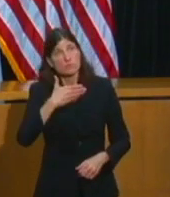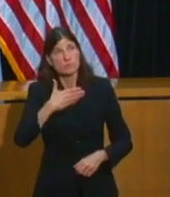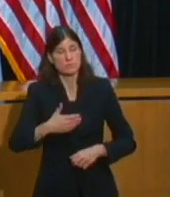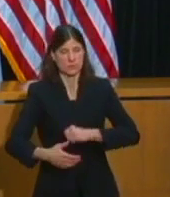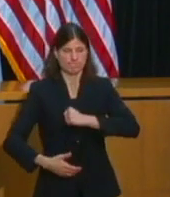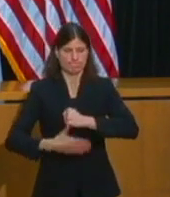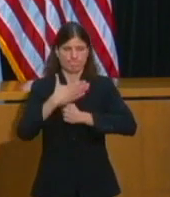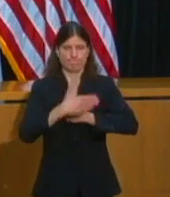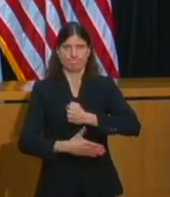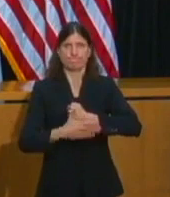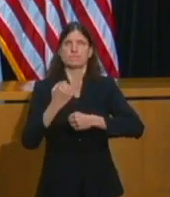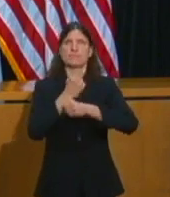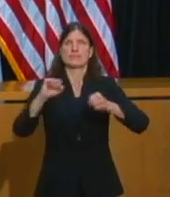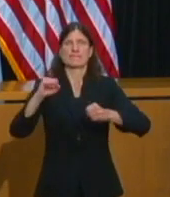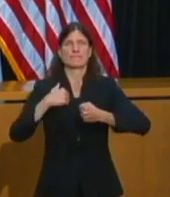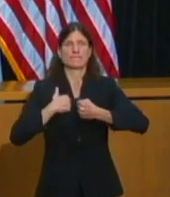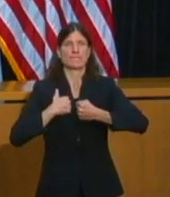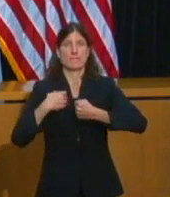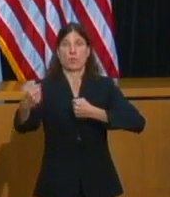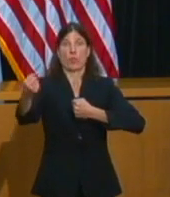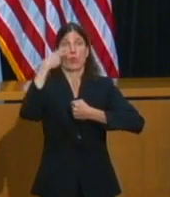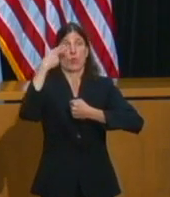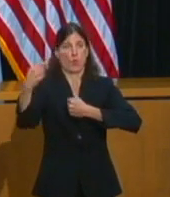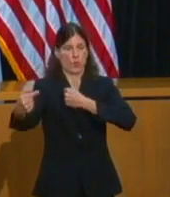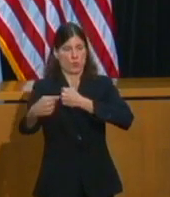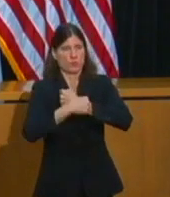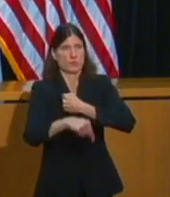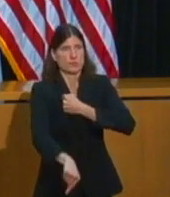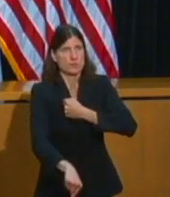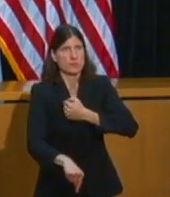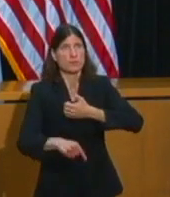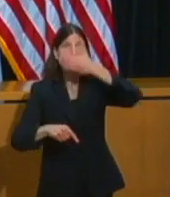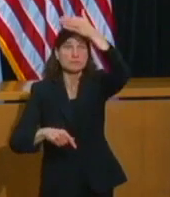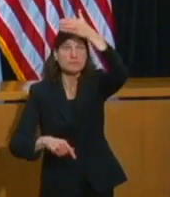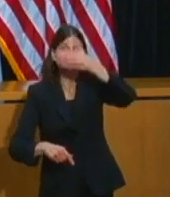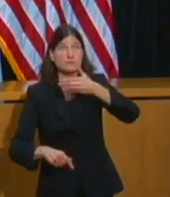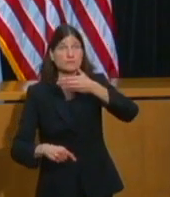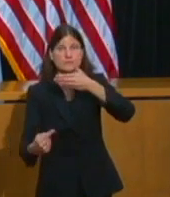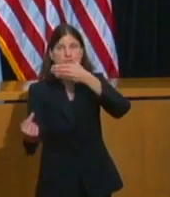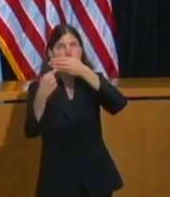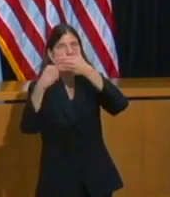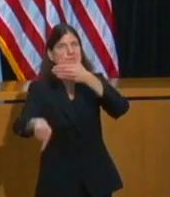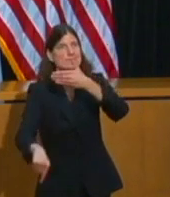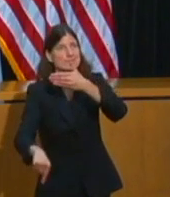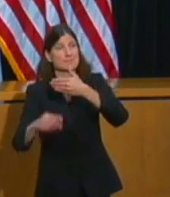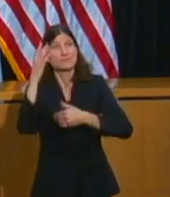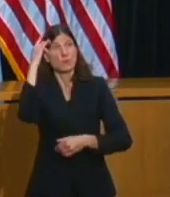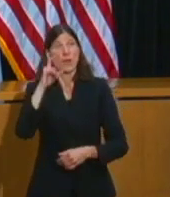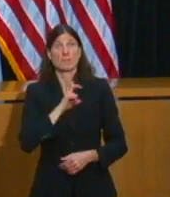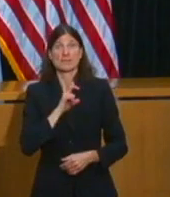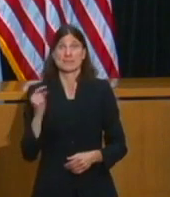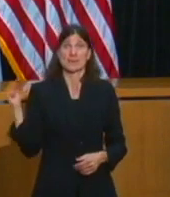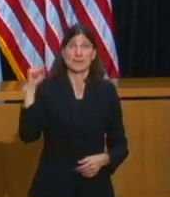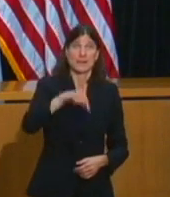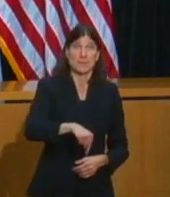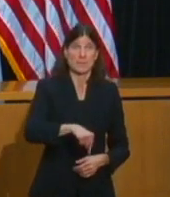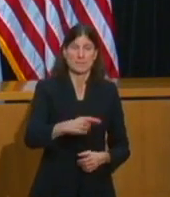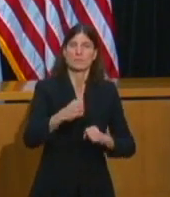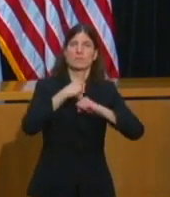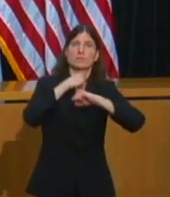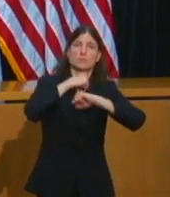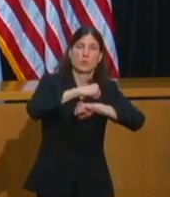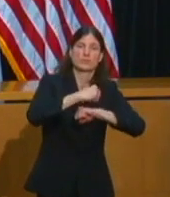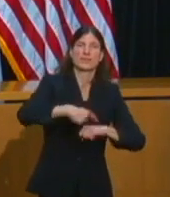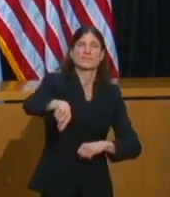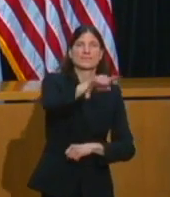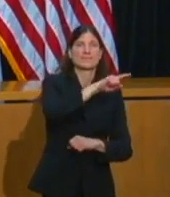way to protect their citizens and their residents is and what the best way to protect their officers is. But at the end, it's about attitude. Could the LG